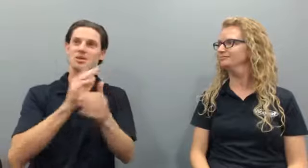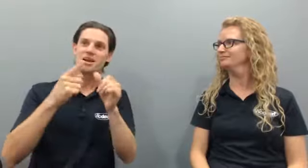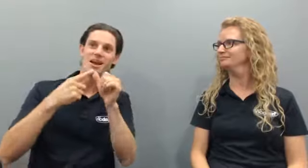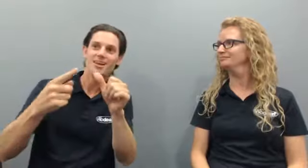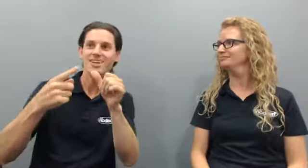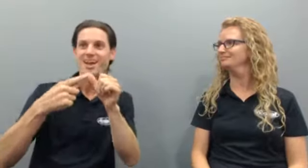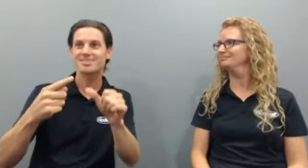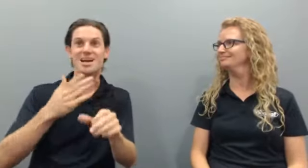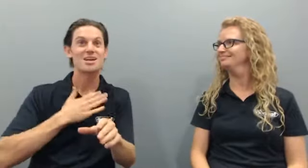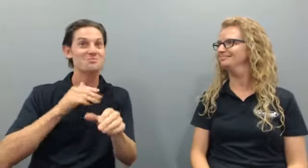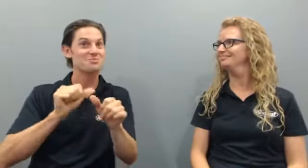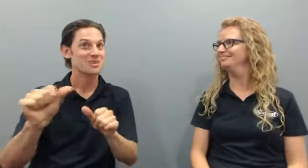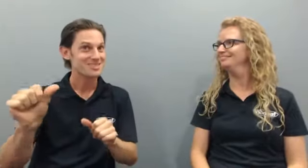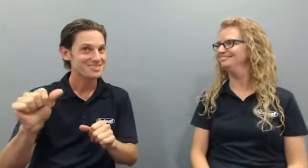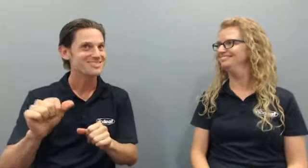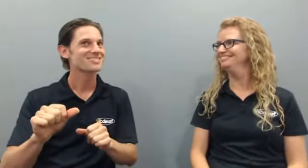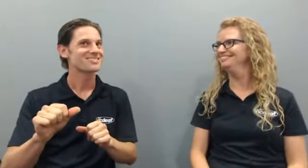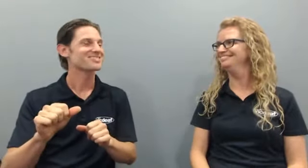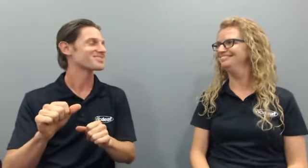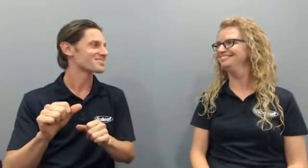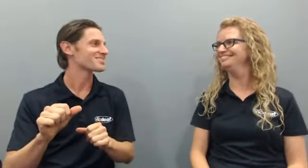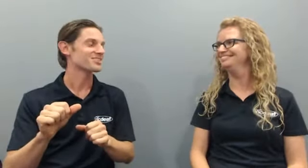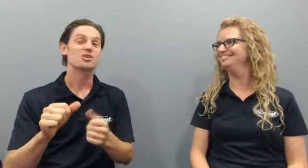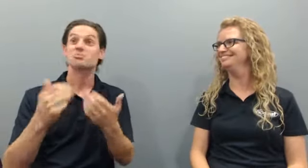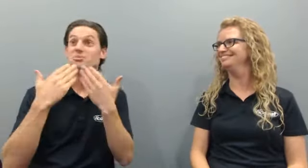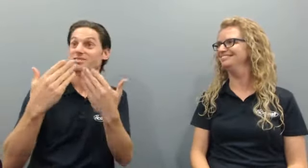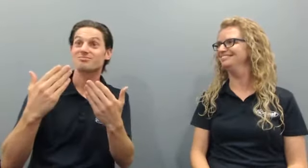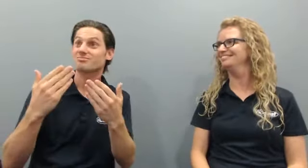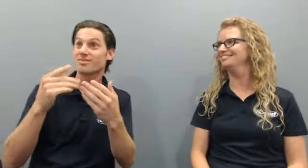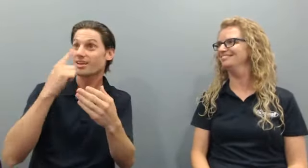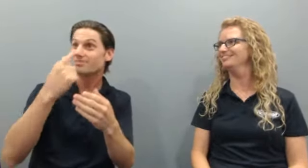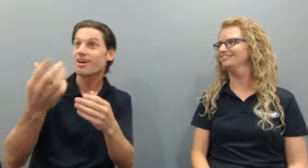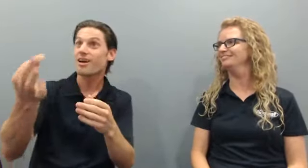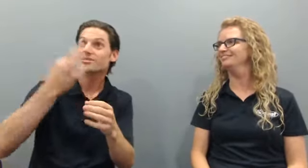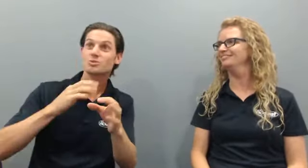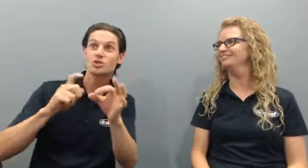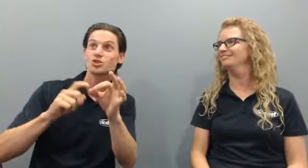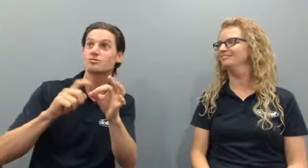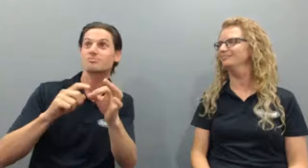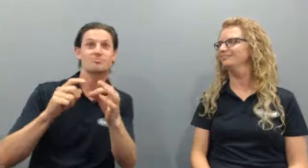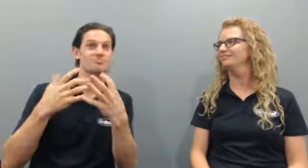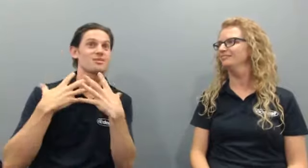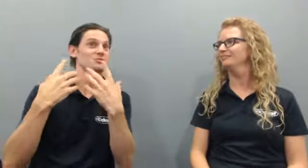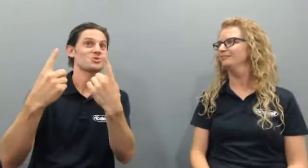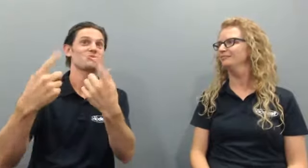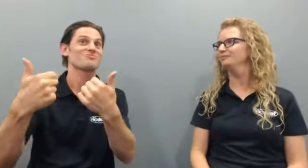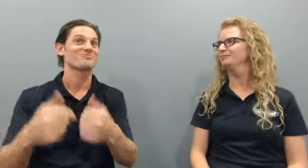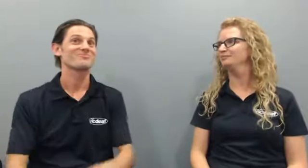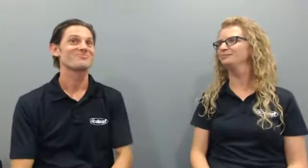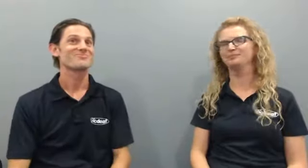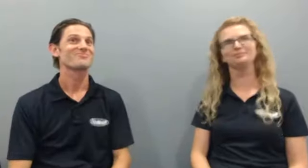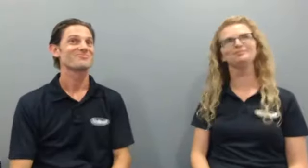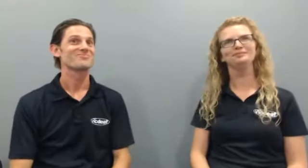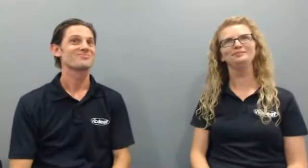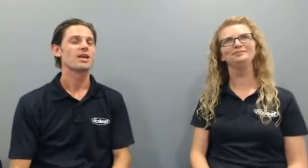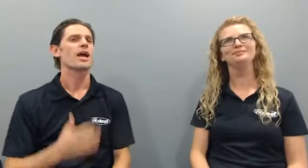questions throughout the evening. We're happy to answer your questions to the best of our abilities. So if you can ask us any questions at any stage throughout the